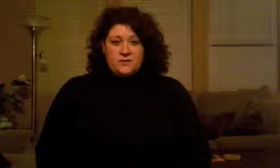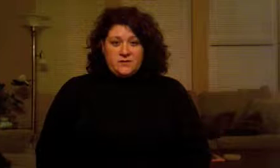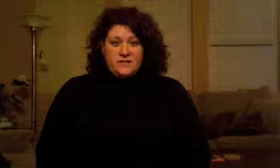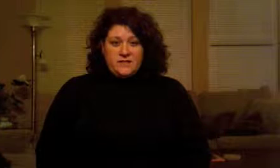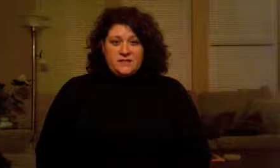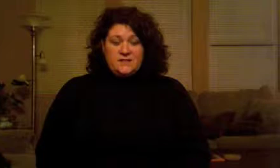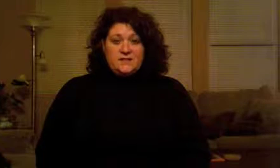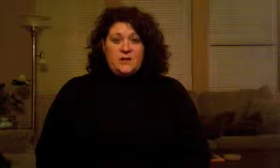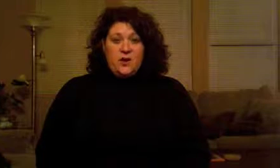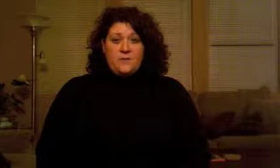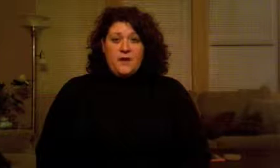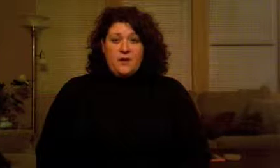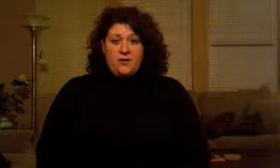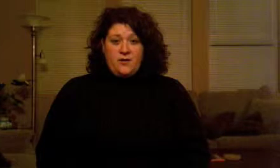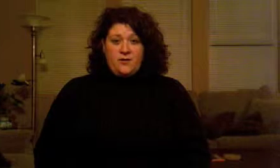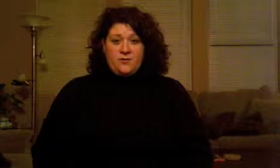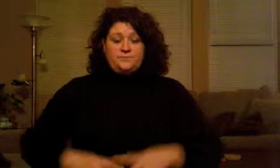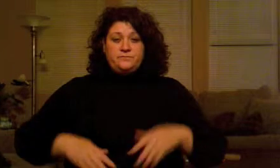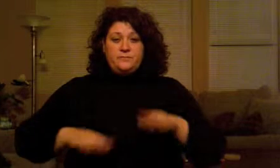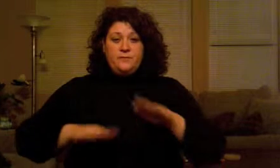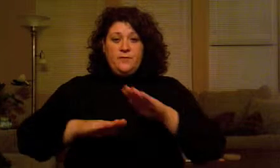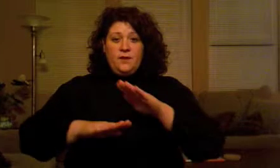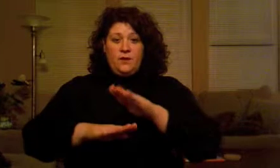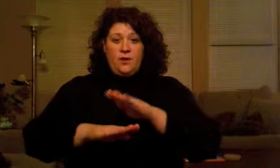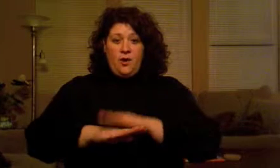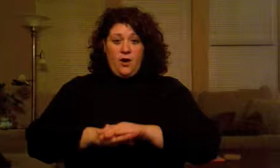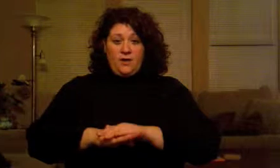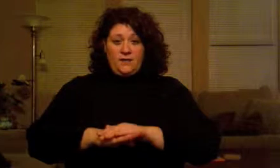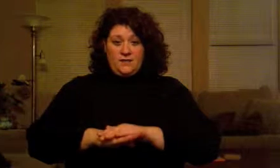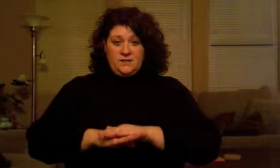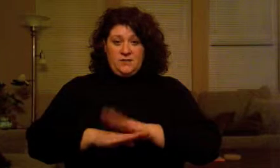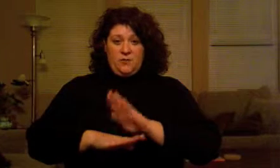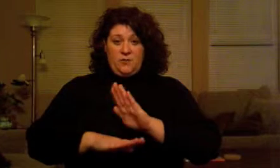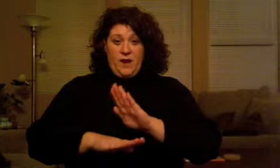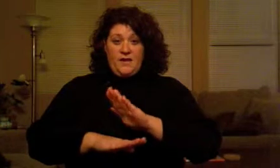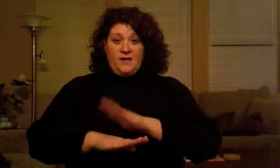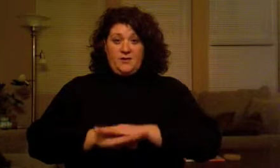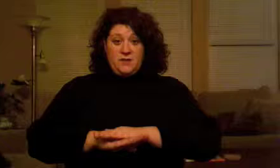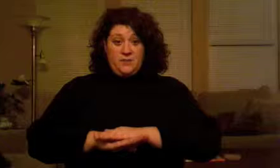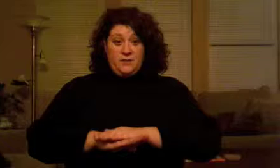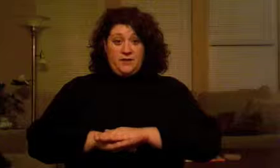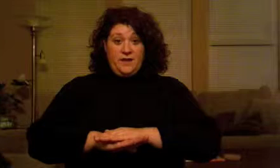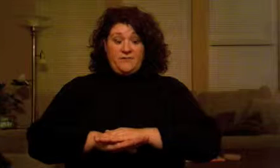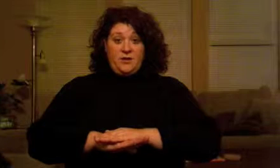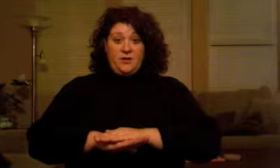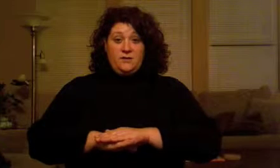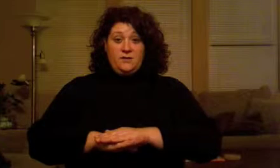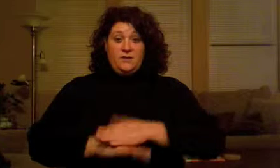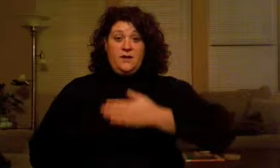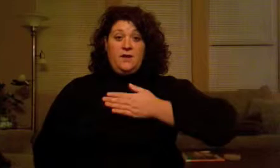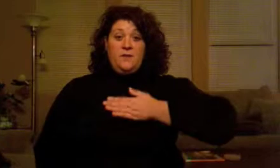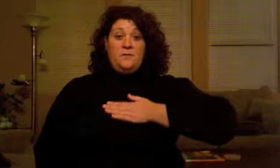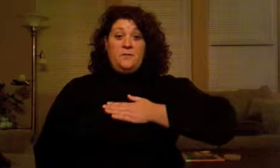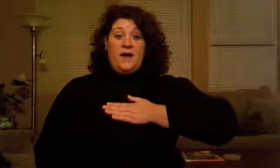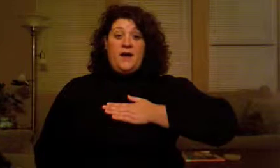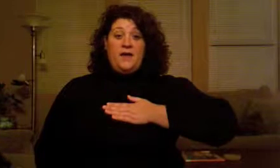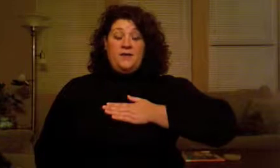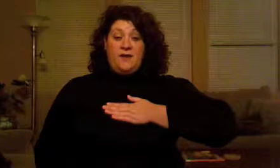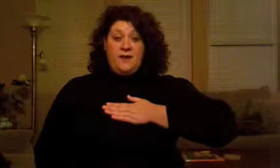first sentence is, on my honor. On is your right hand on top of your left, on. My, your hand